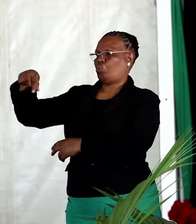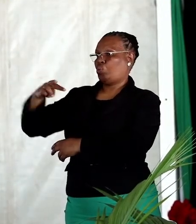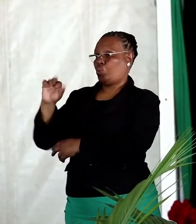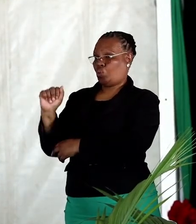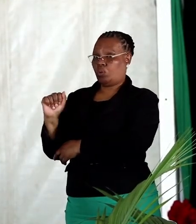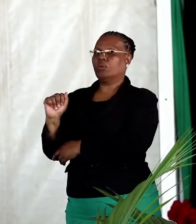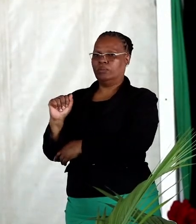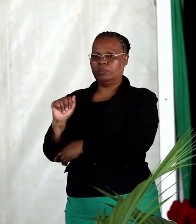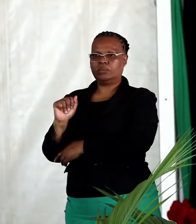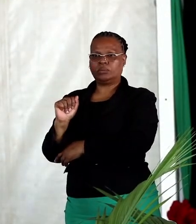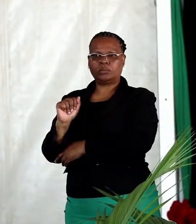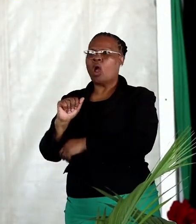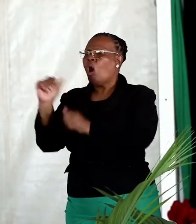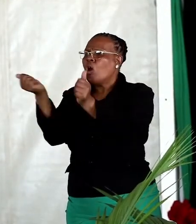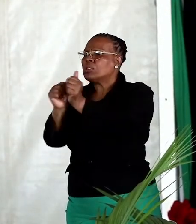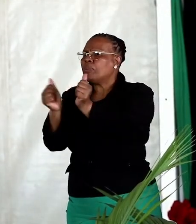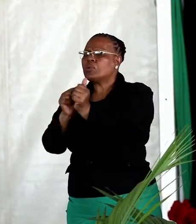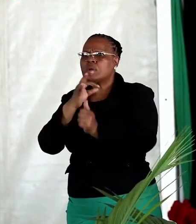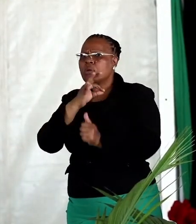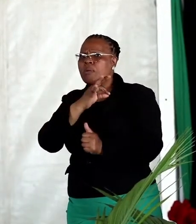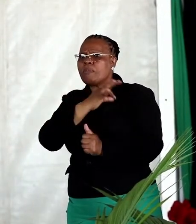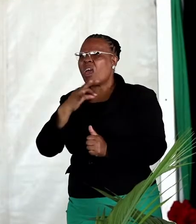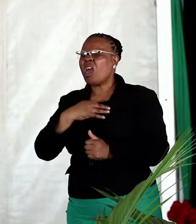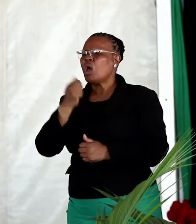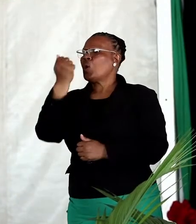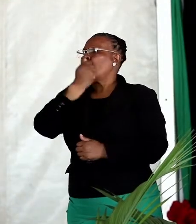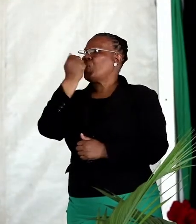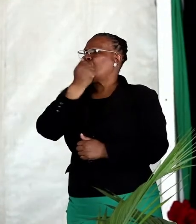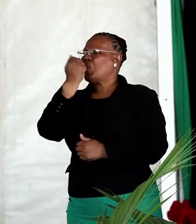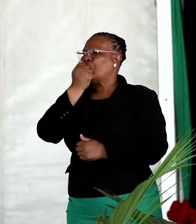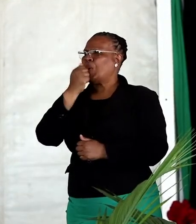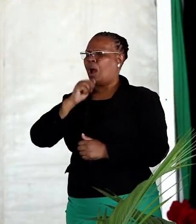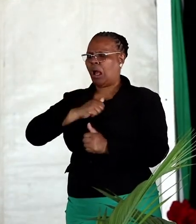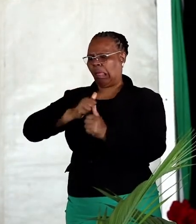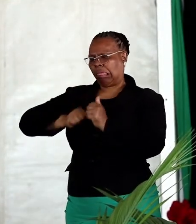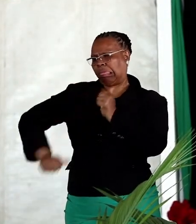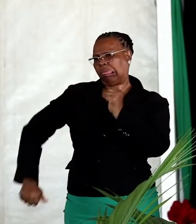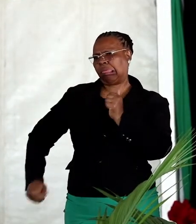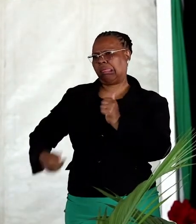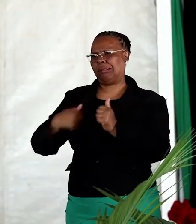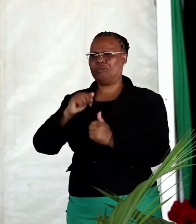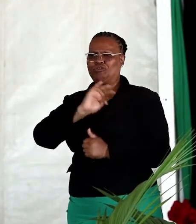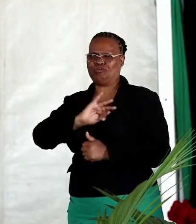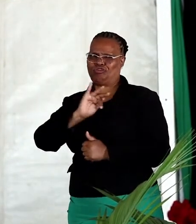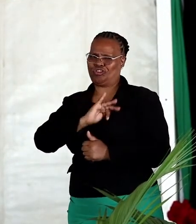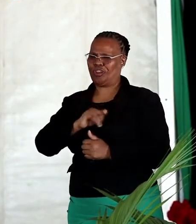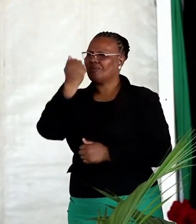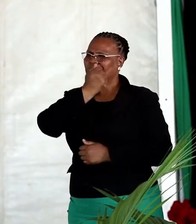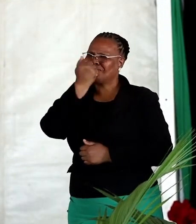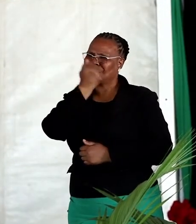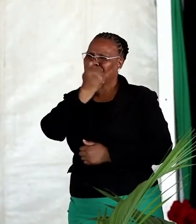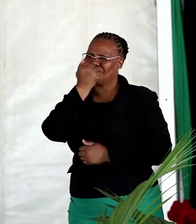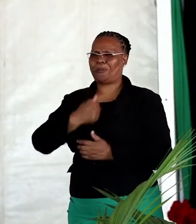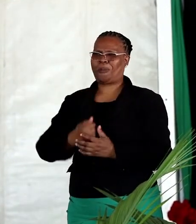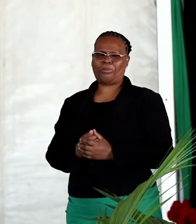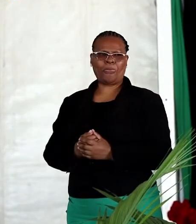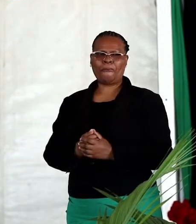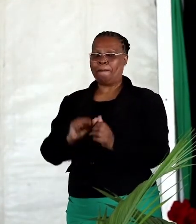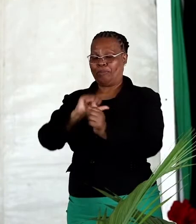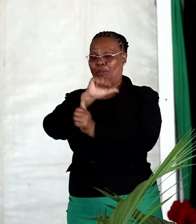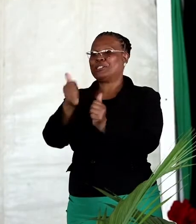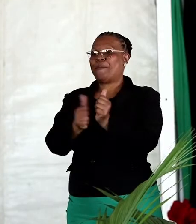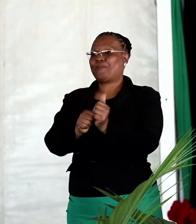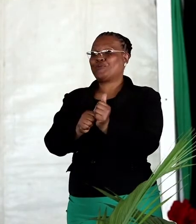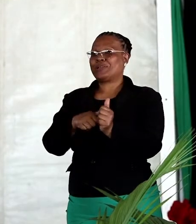Oh, Deputy Mayor kanene, caba ndisemva. Hayi ndiyaxolisa kakhulu. U-Deputy